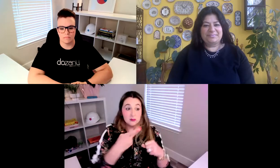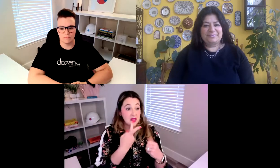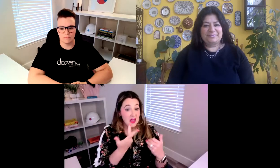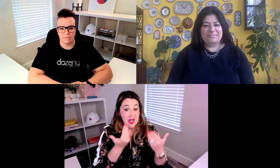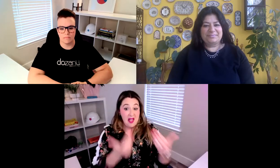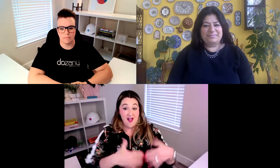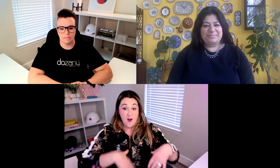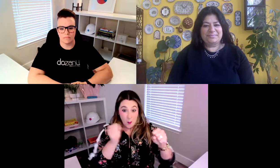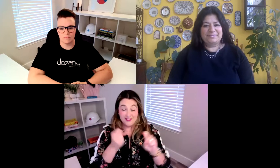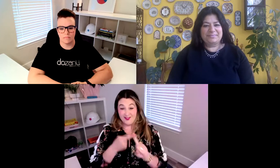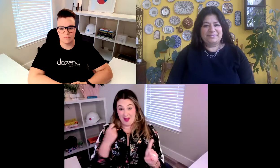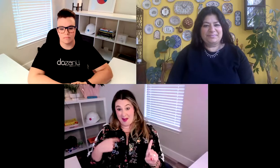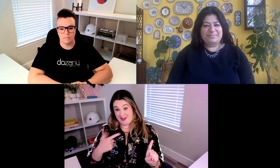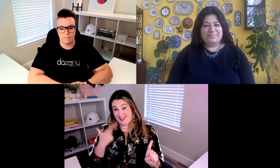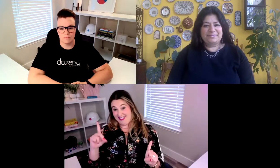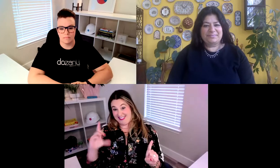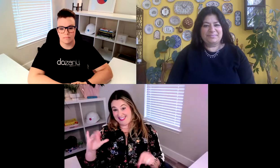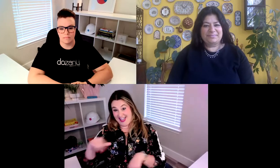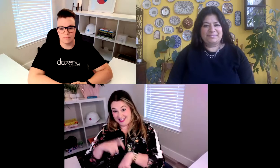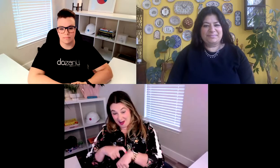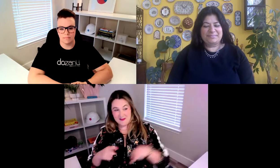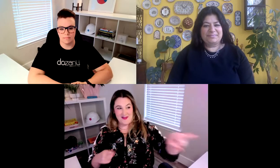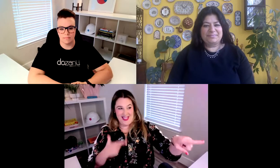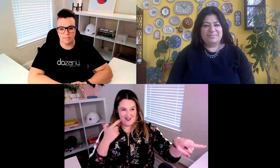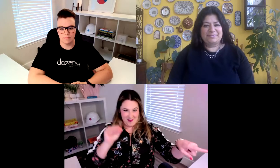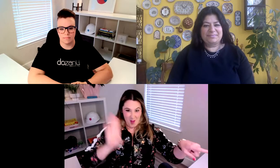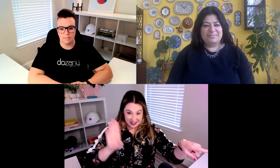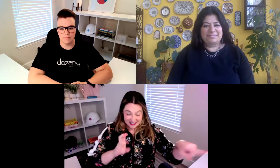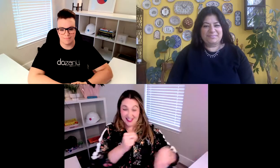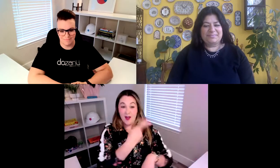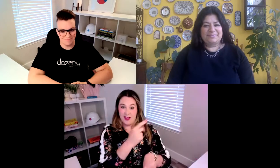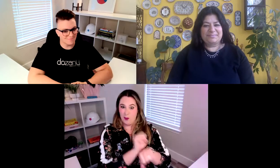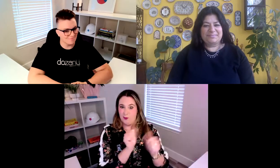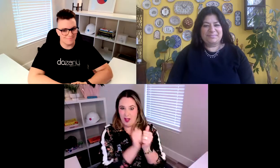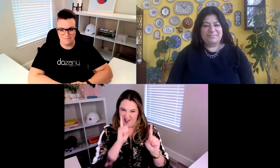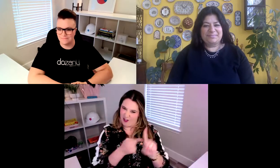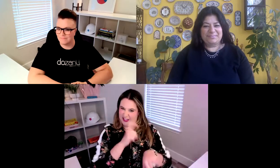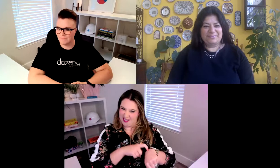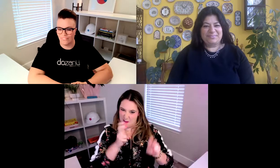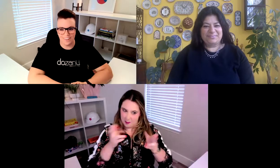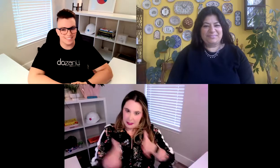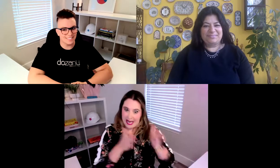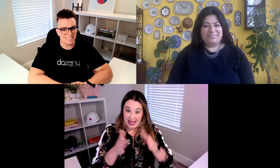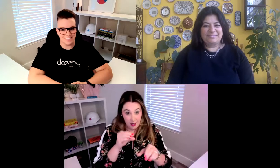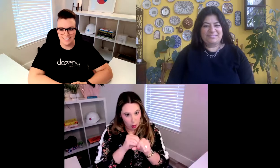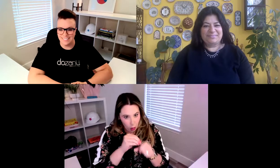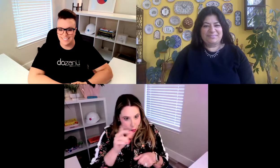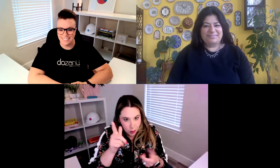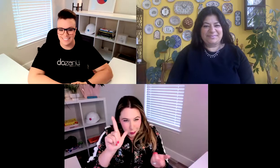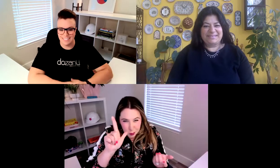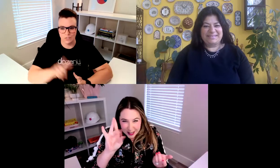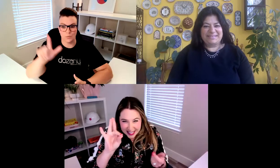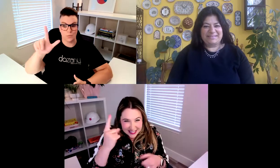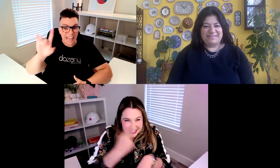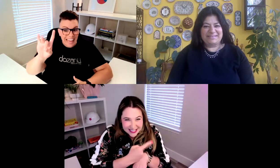party. And I was like, okay, well, I'm going. You know, I was living in LA at the time, and she was in Boston. And, you know, so I said,